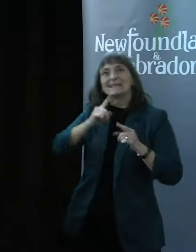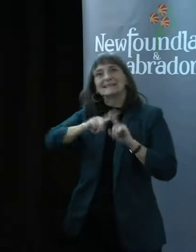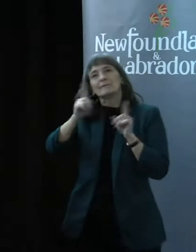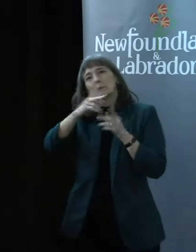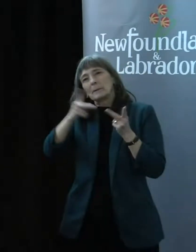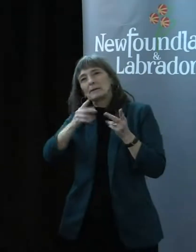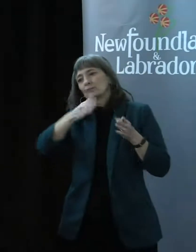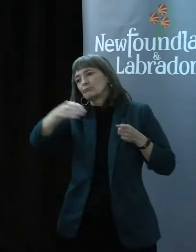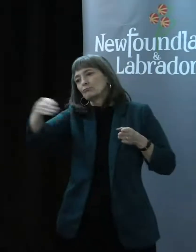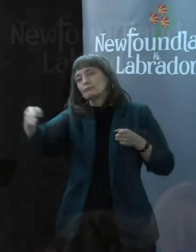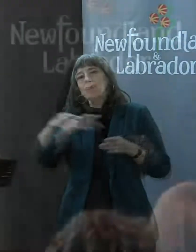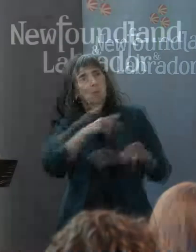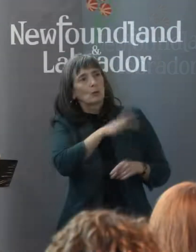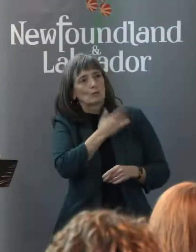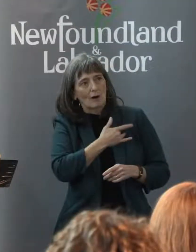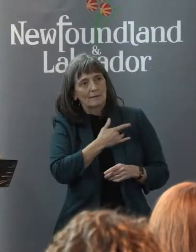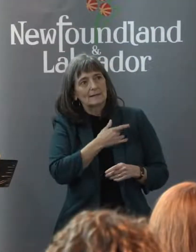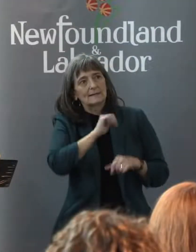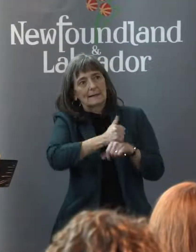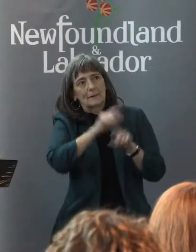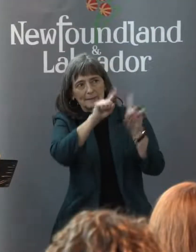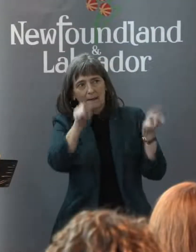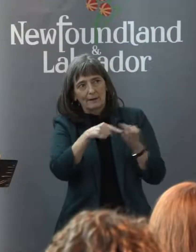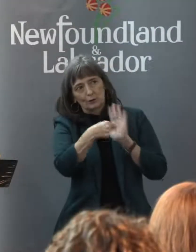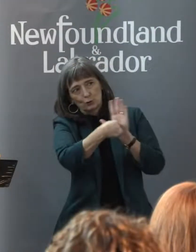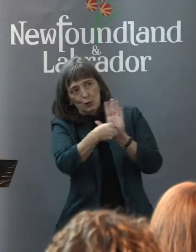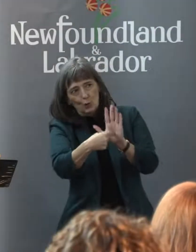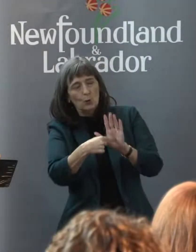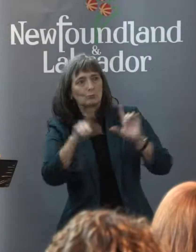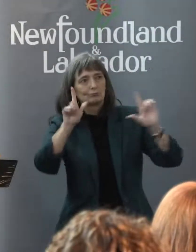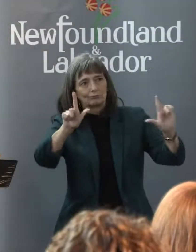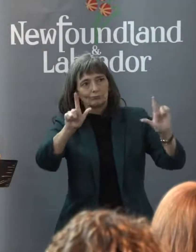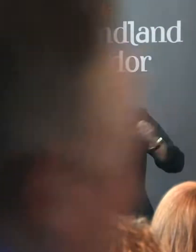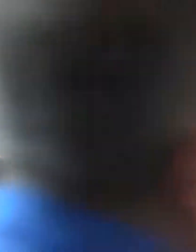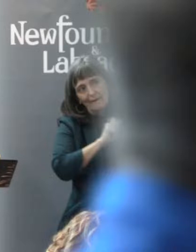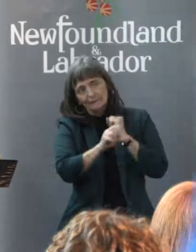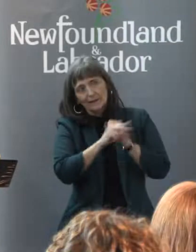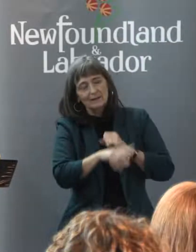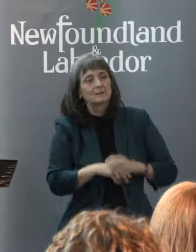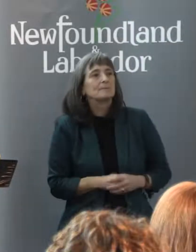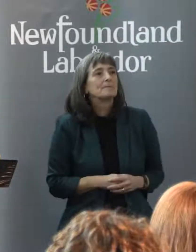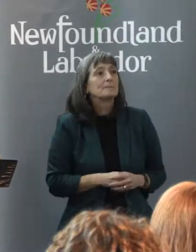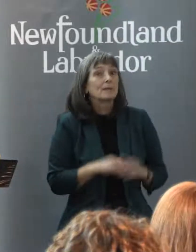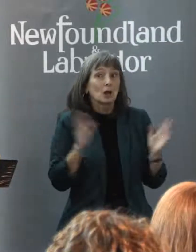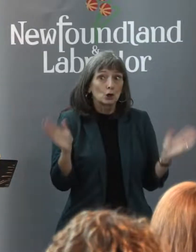province. I encourage every one of us here today, as well as those